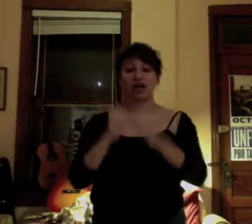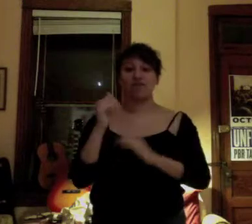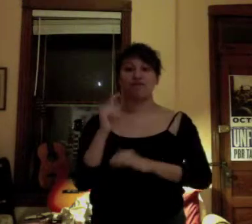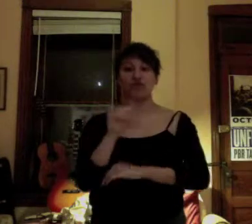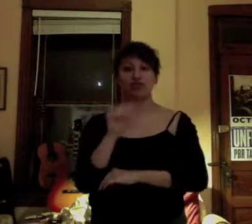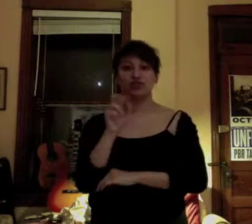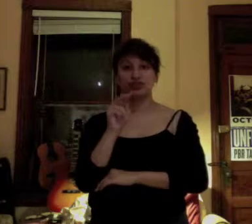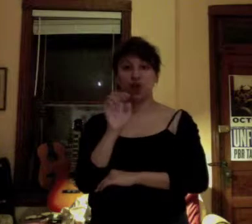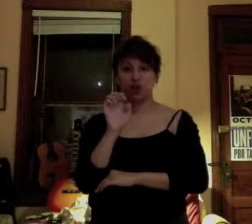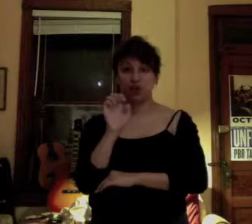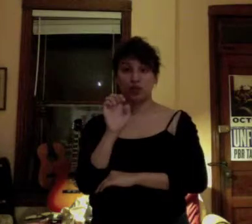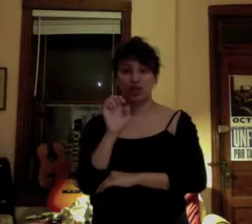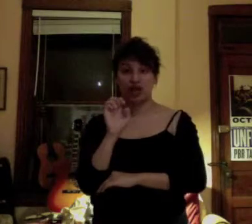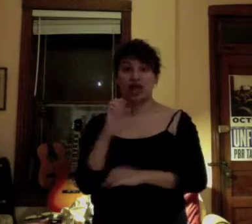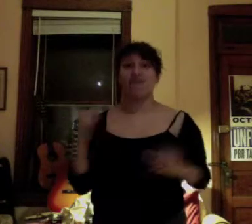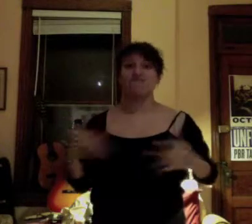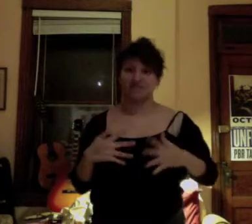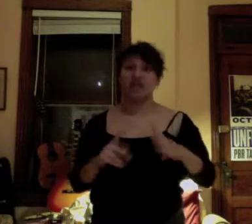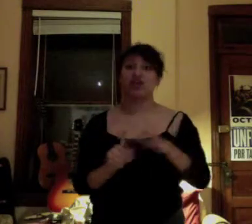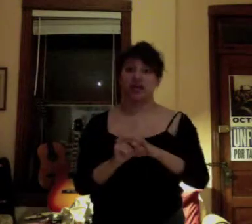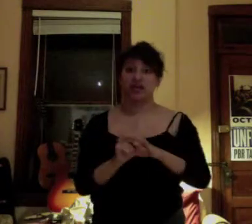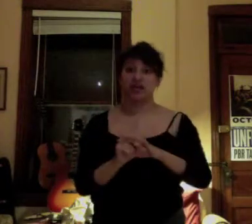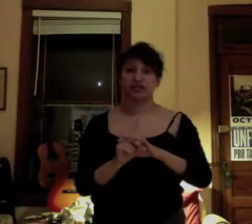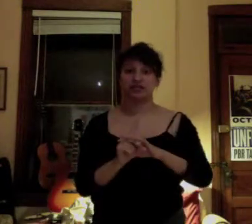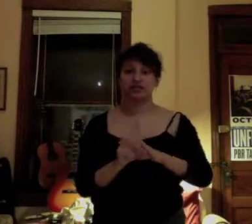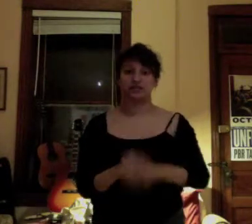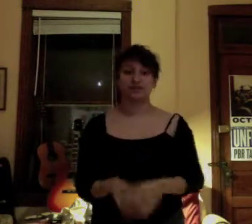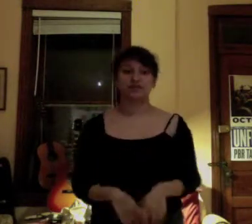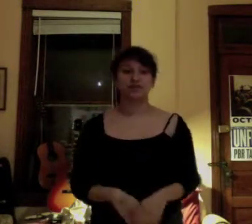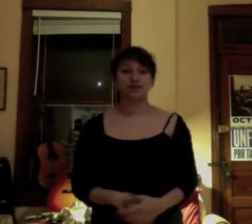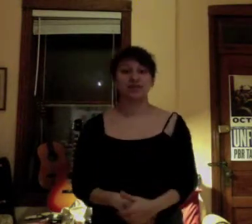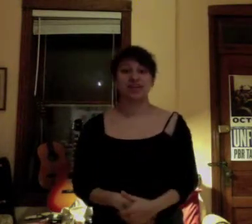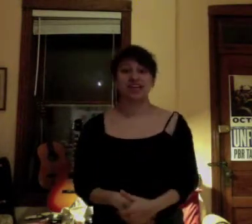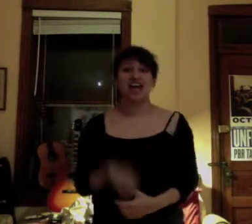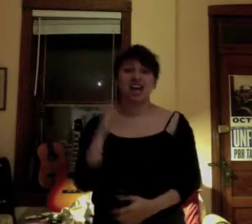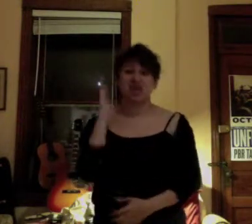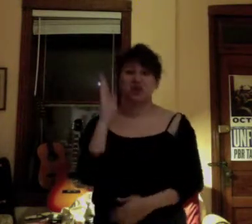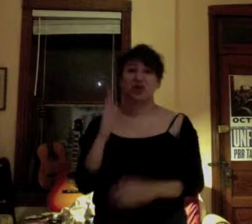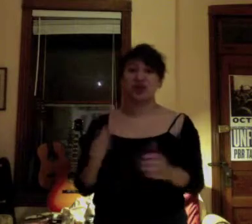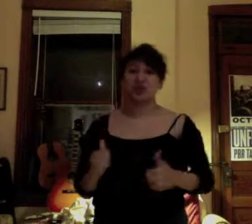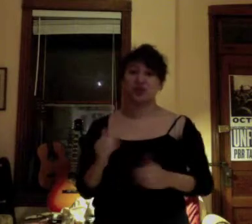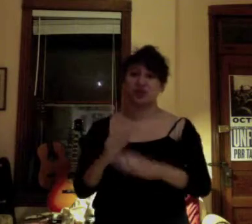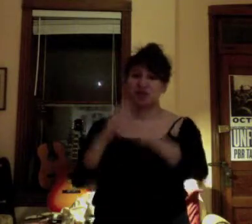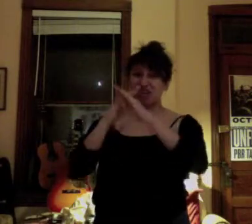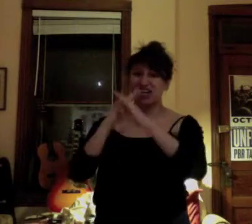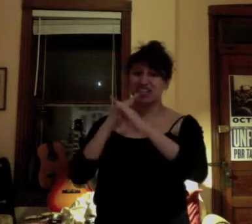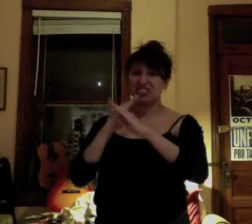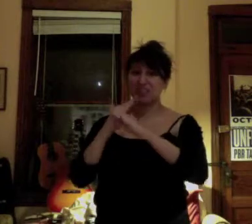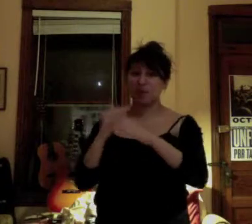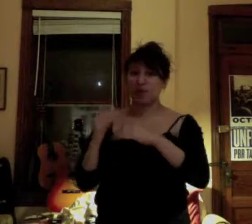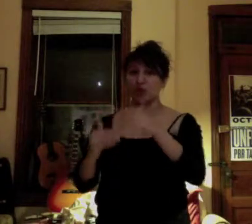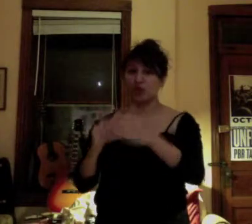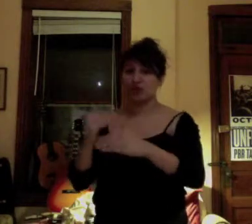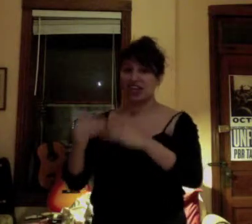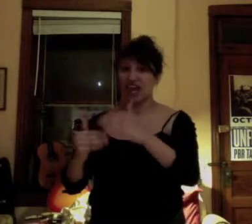enough self-doubt that it actually prevents us from moving ahead. We allow the fear to immobilize